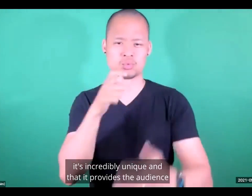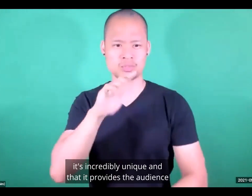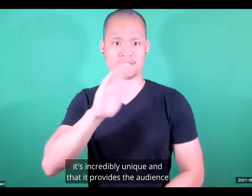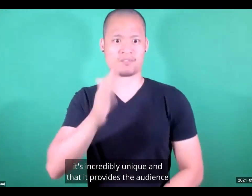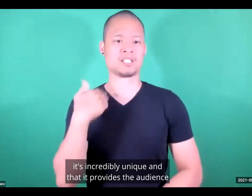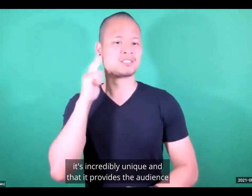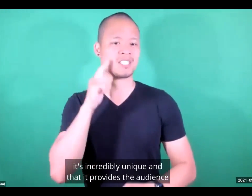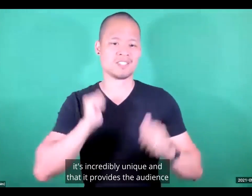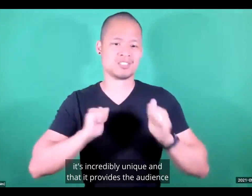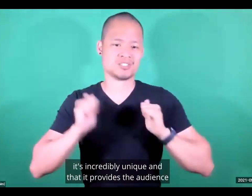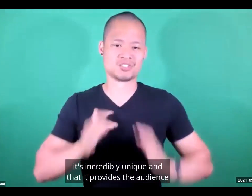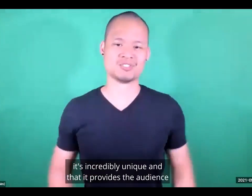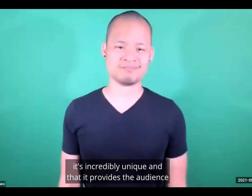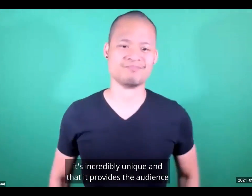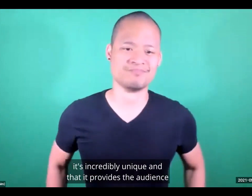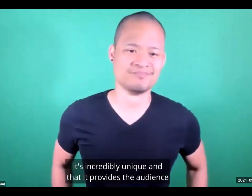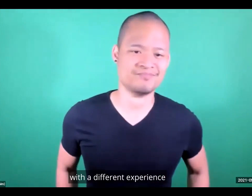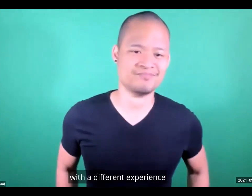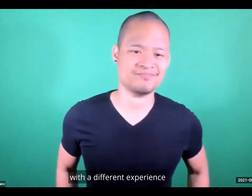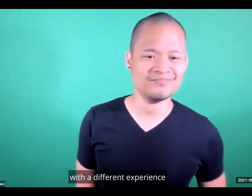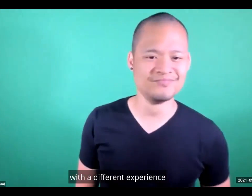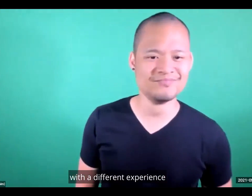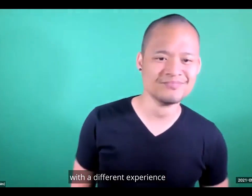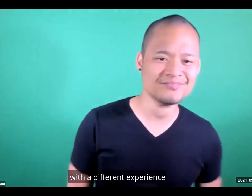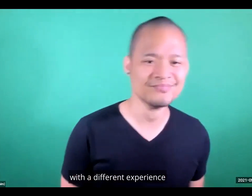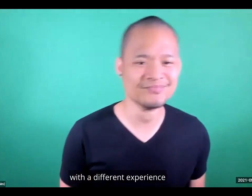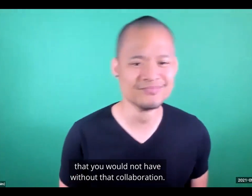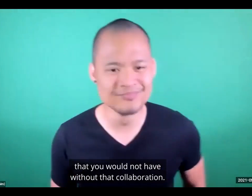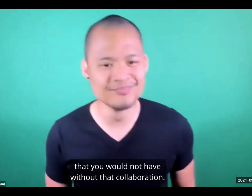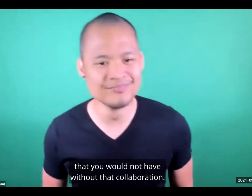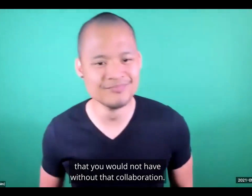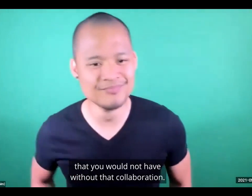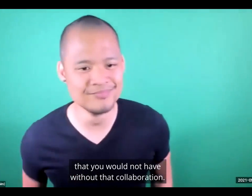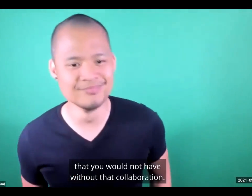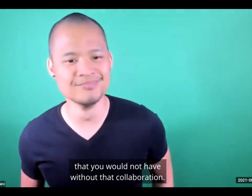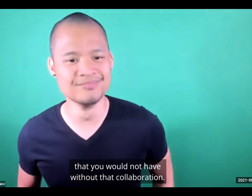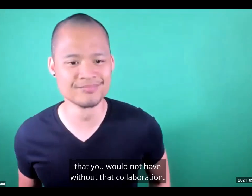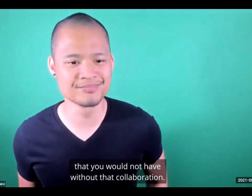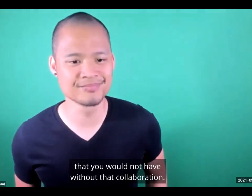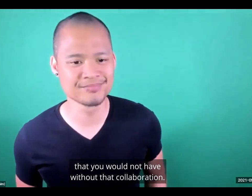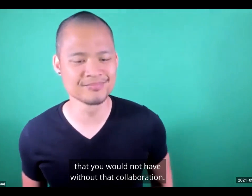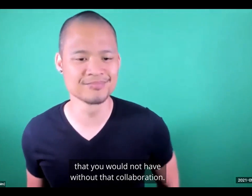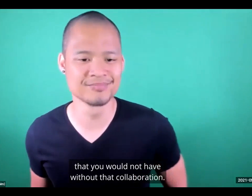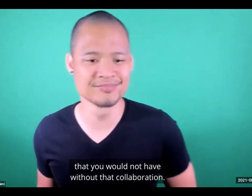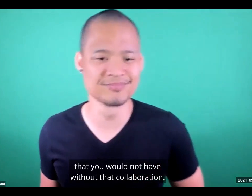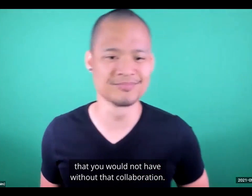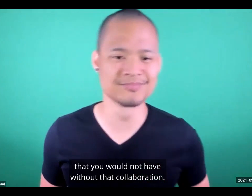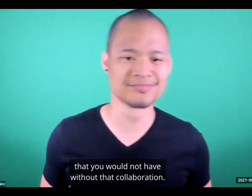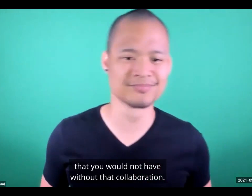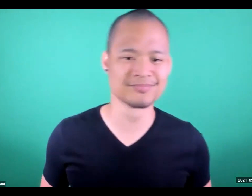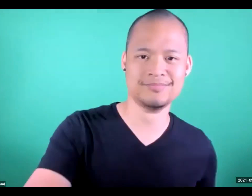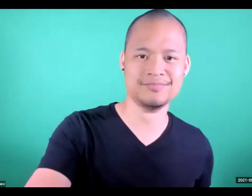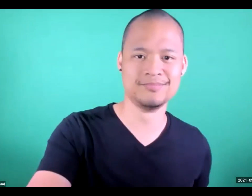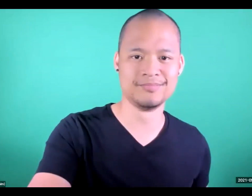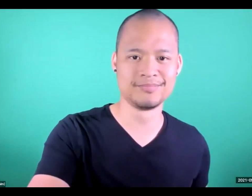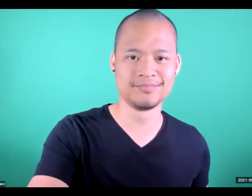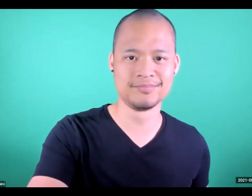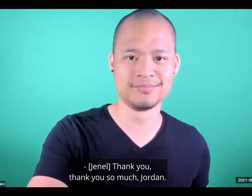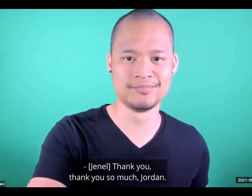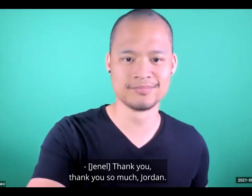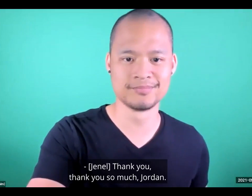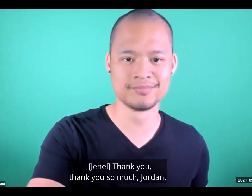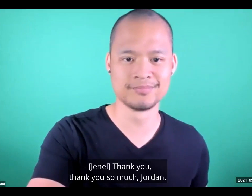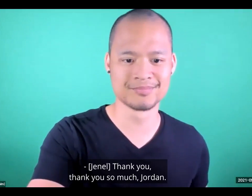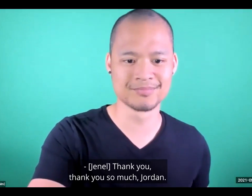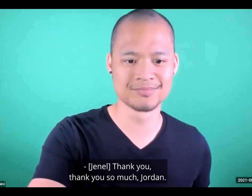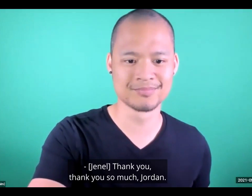it's incredibly unique, and that it provides the audience with a different experience that you would not have without that collaboration. Thank